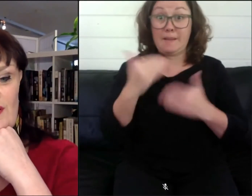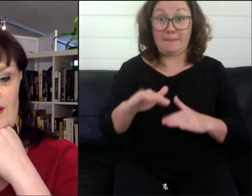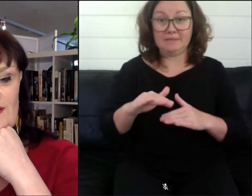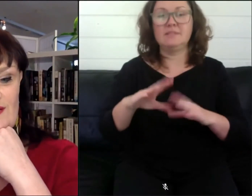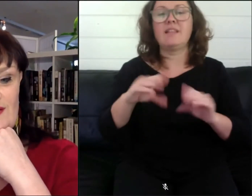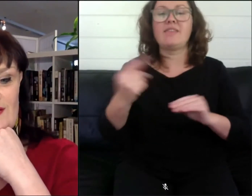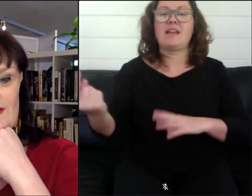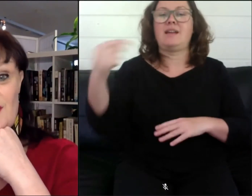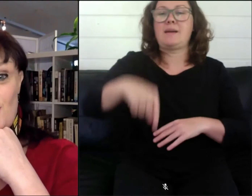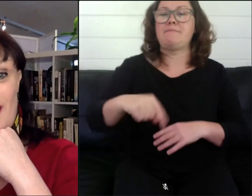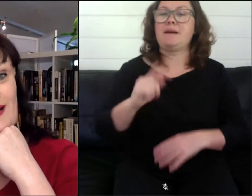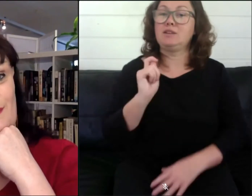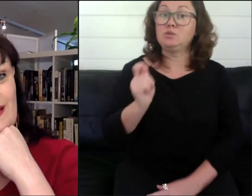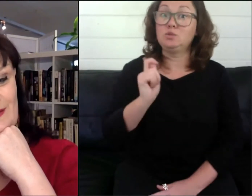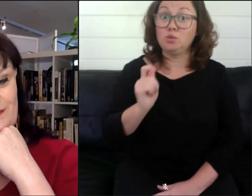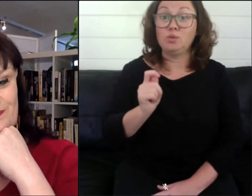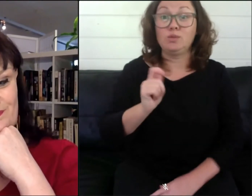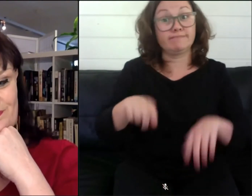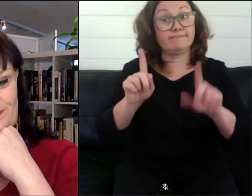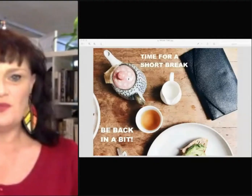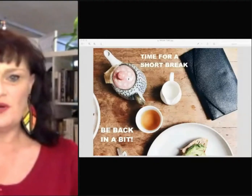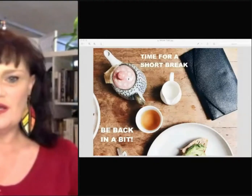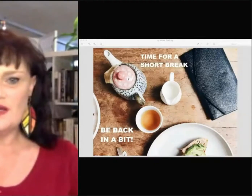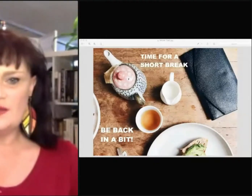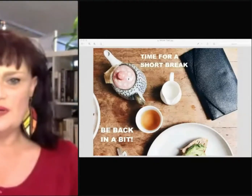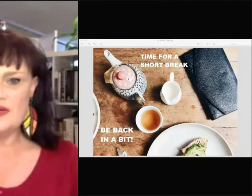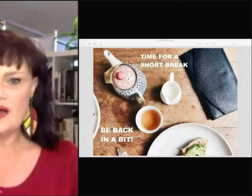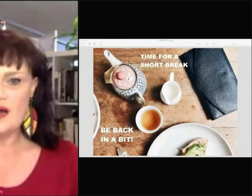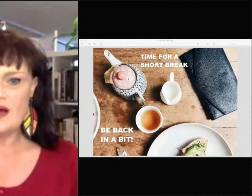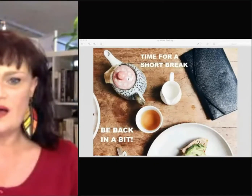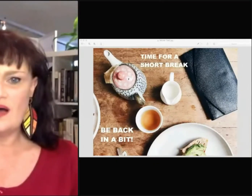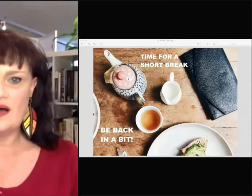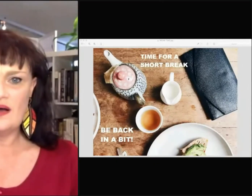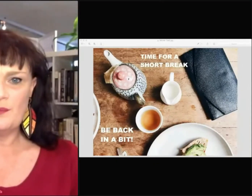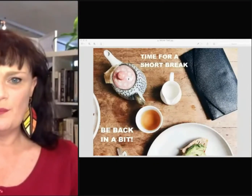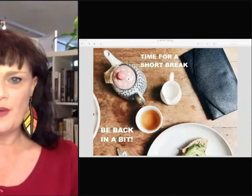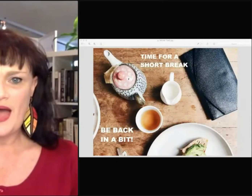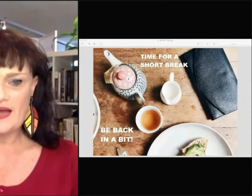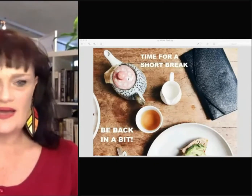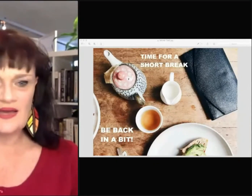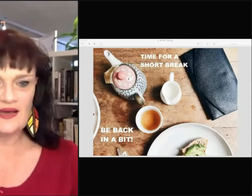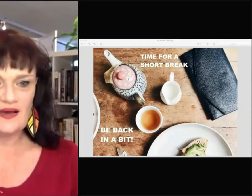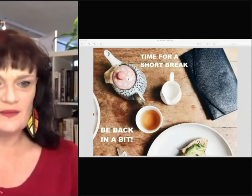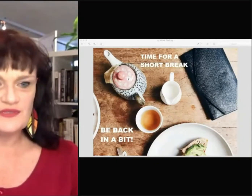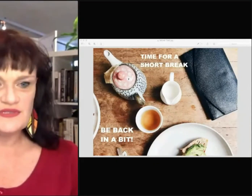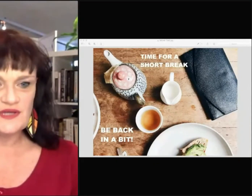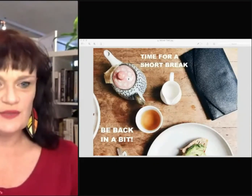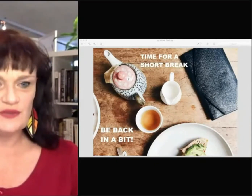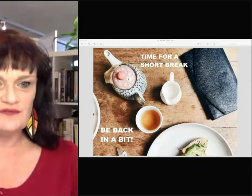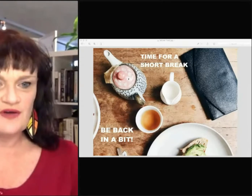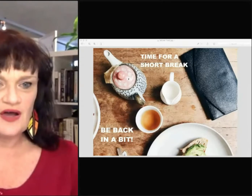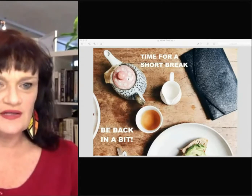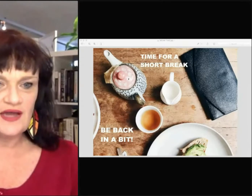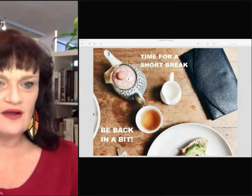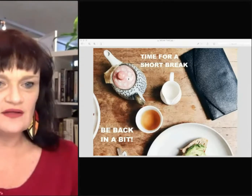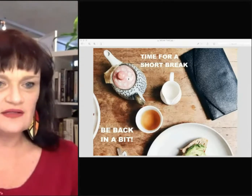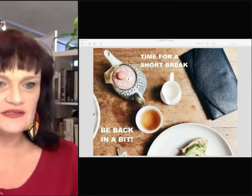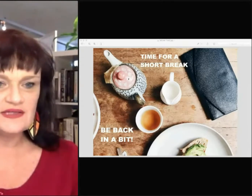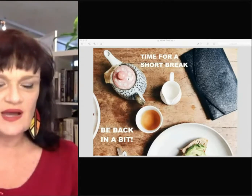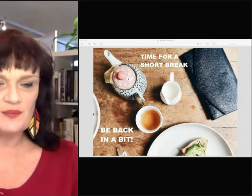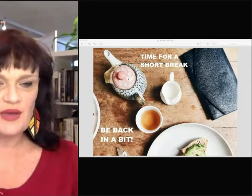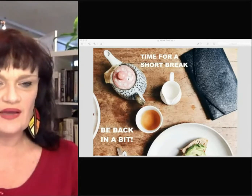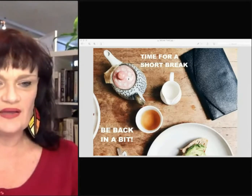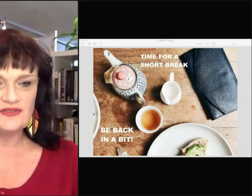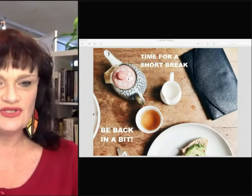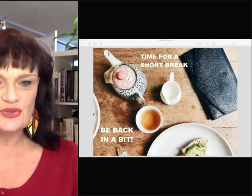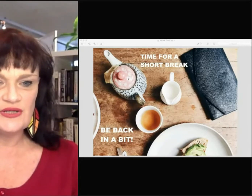will see you back in a minute. Everybody, we are back. I'm just going to invite Carolyn